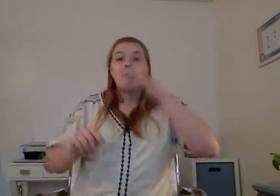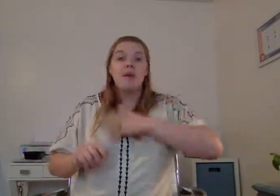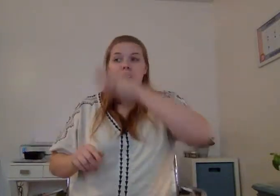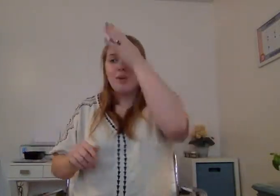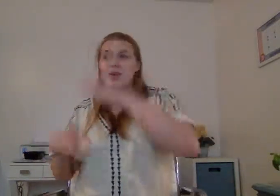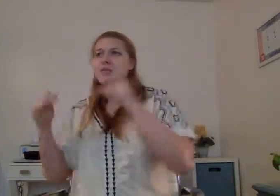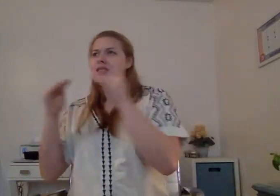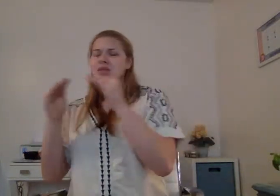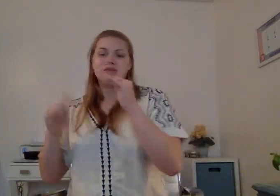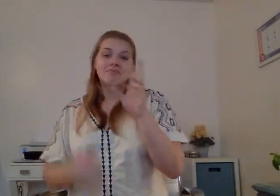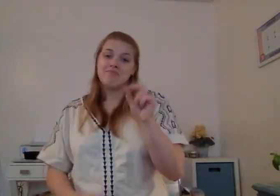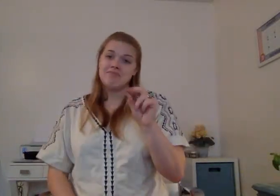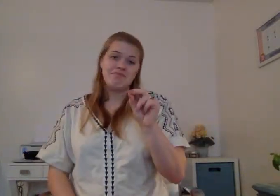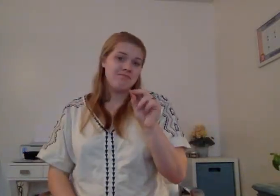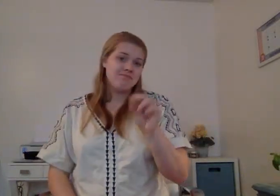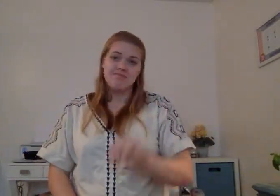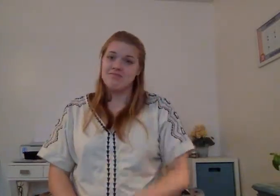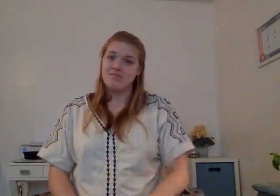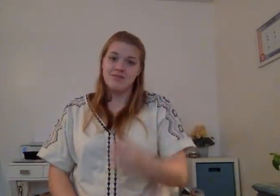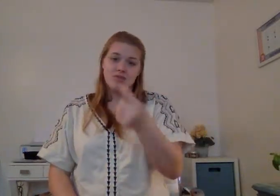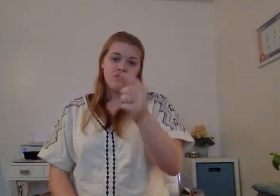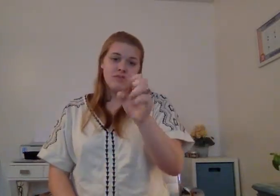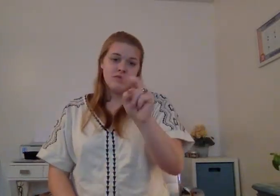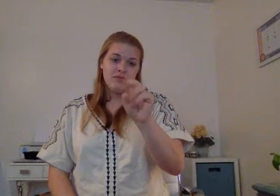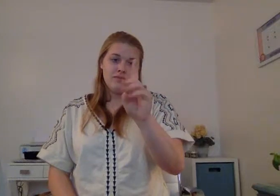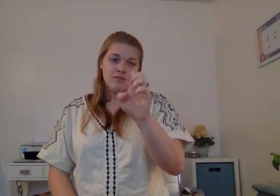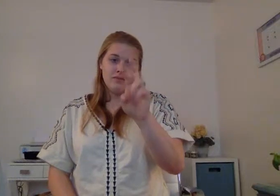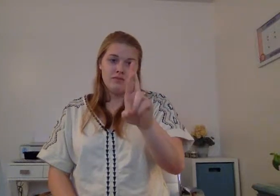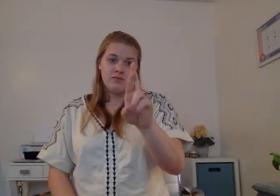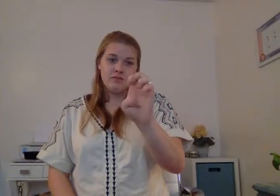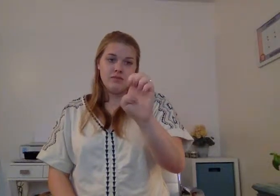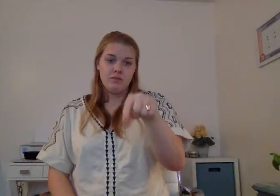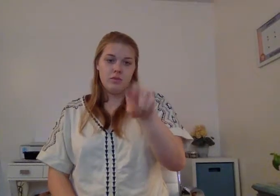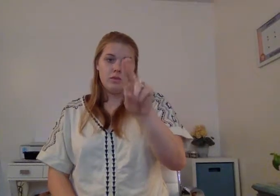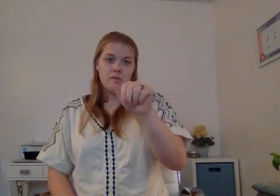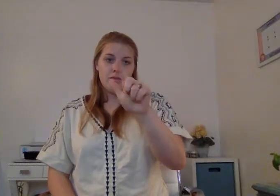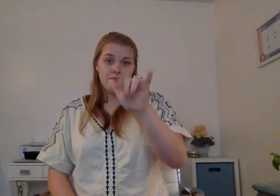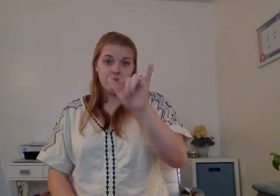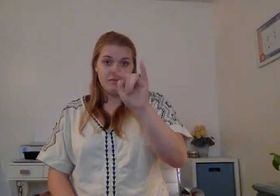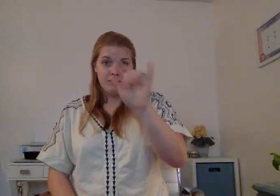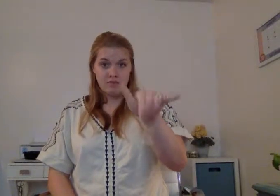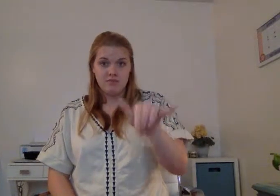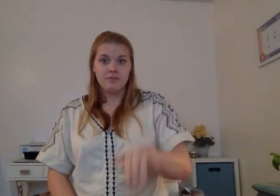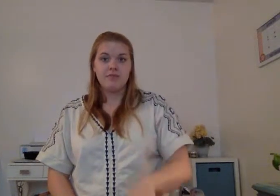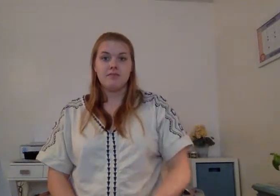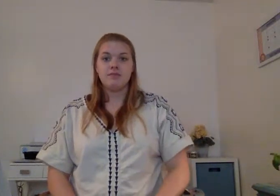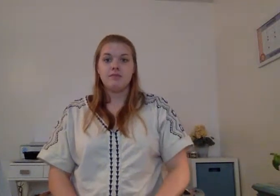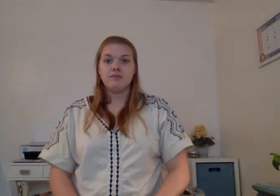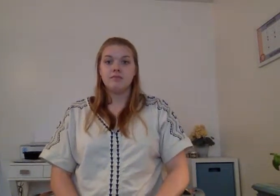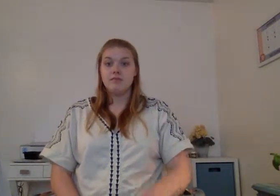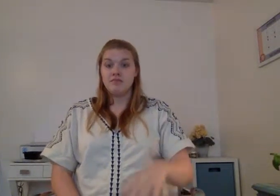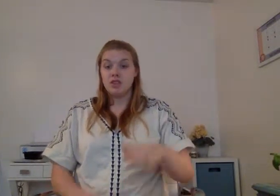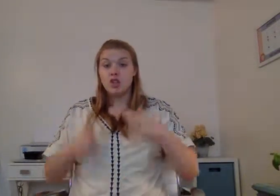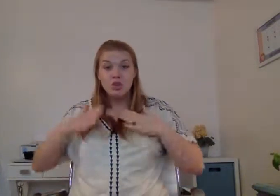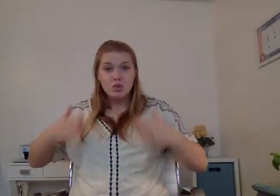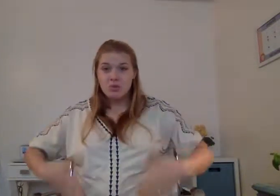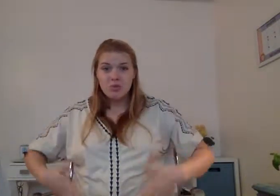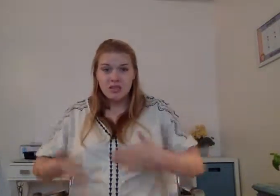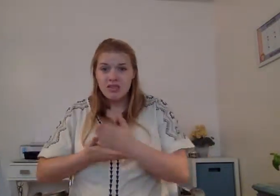These rights I consider to be human rights, but I am one of the lucky ones. My